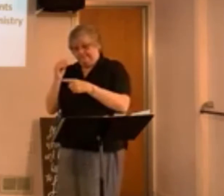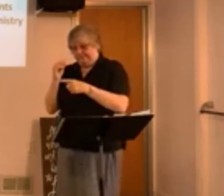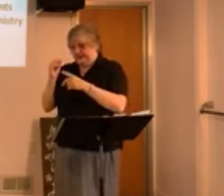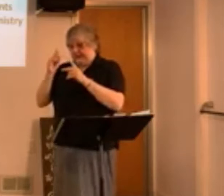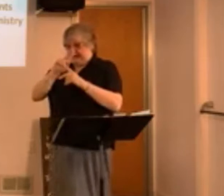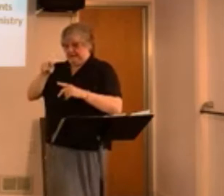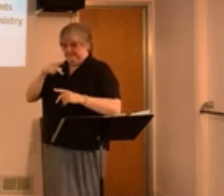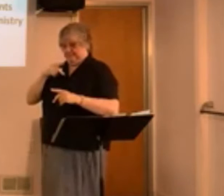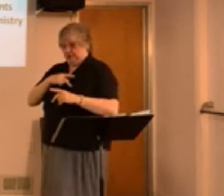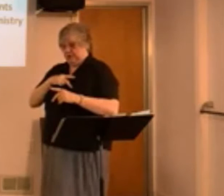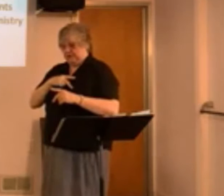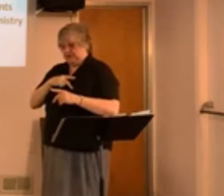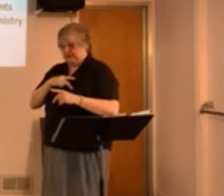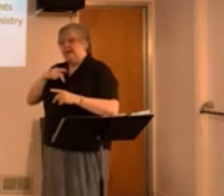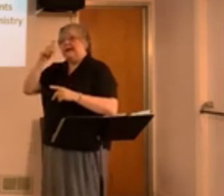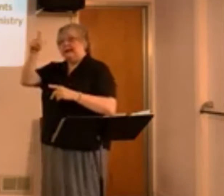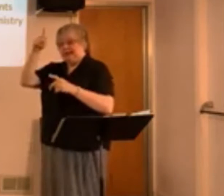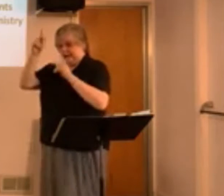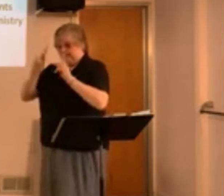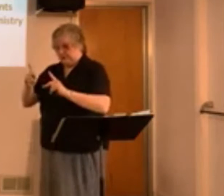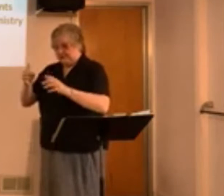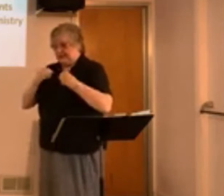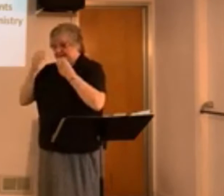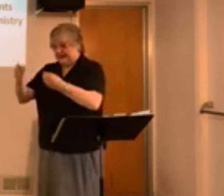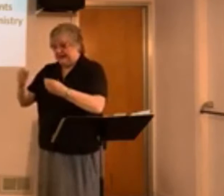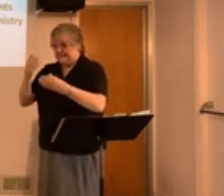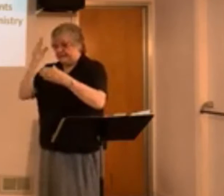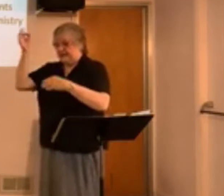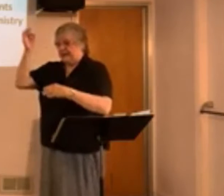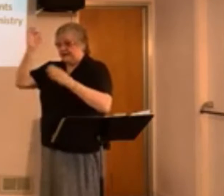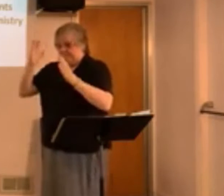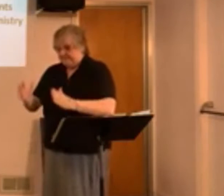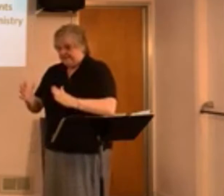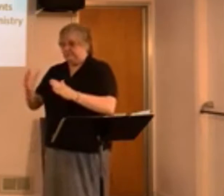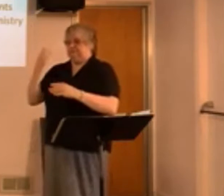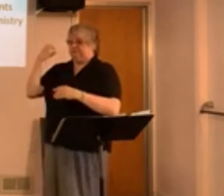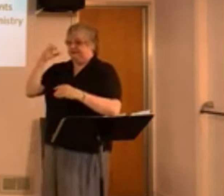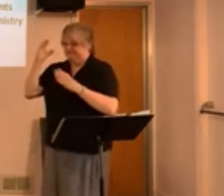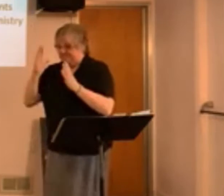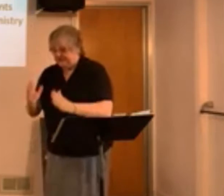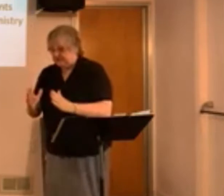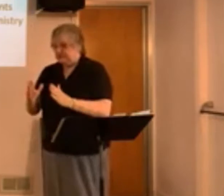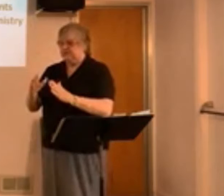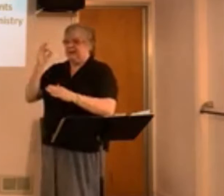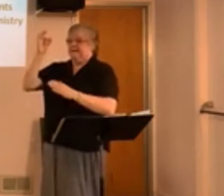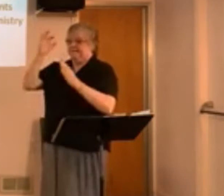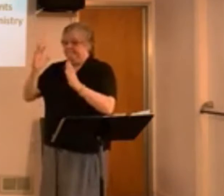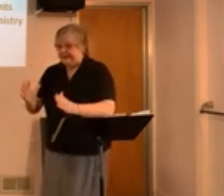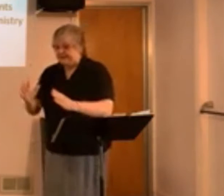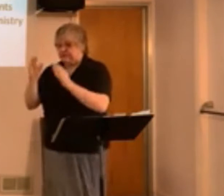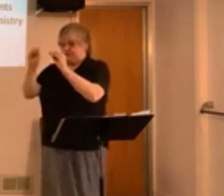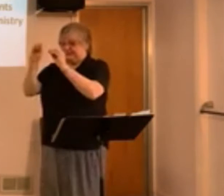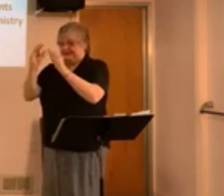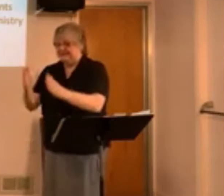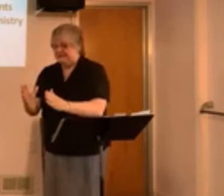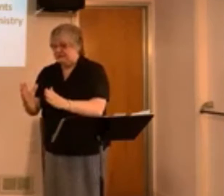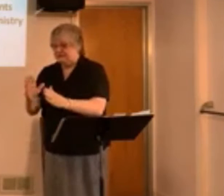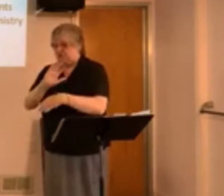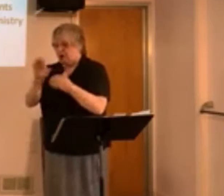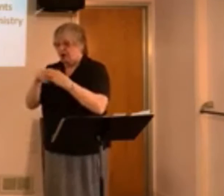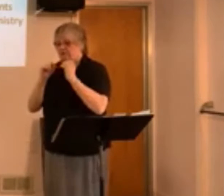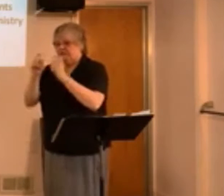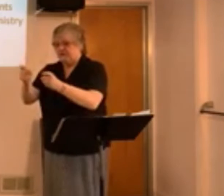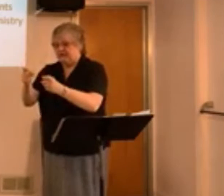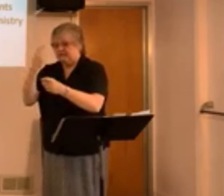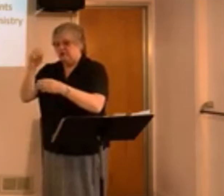personally gave some to the apostles, some prophets, some evangelists, some pastors and teachers for